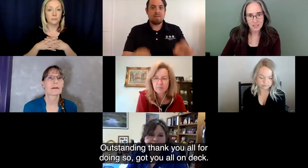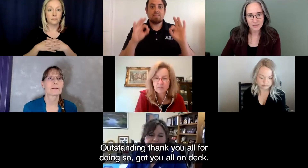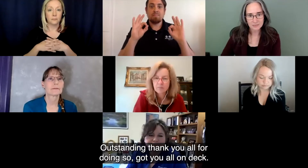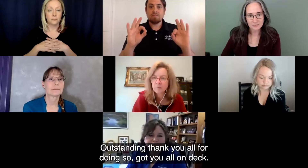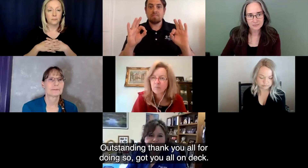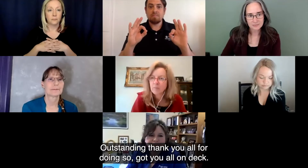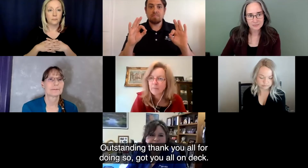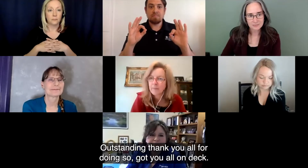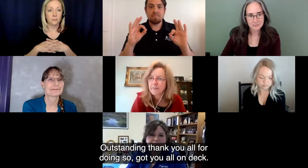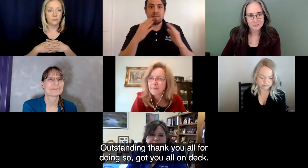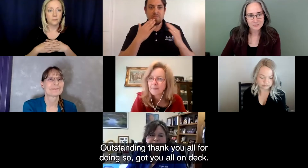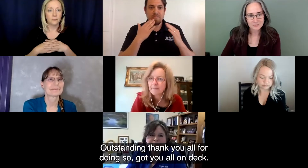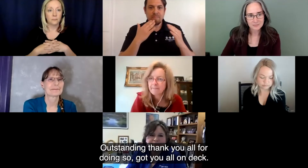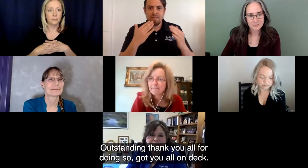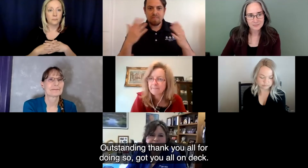Outstanding.